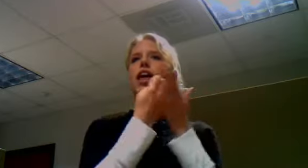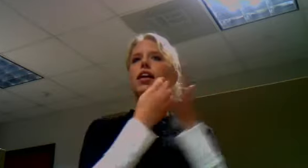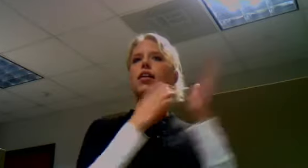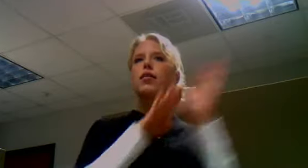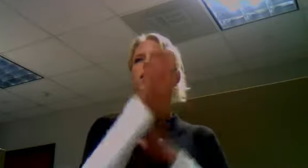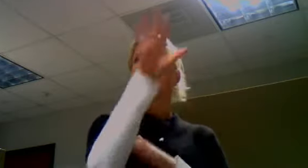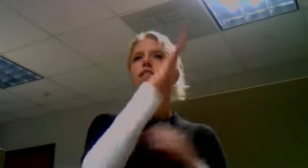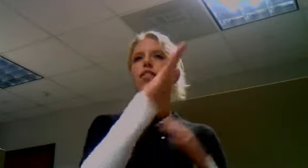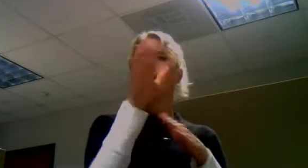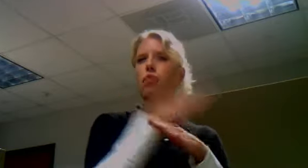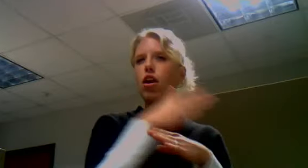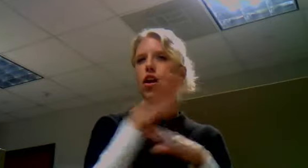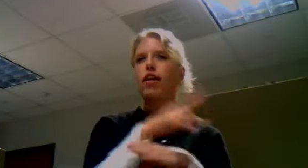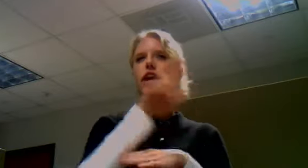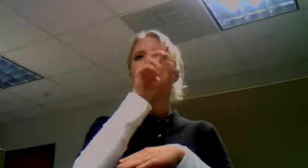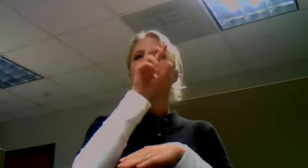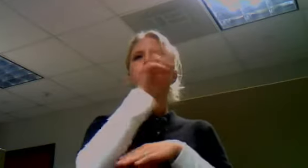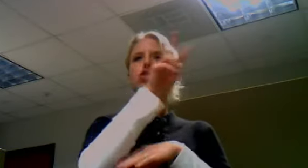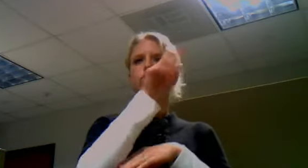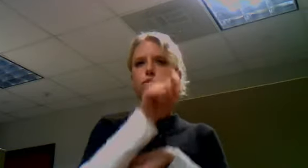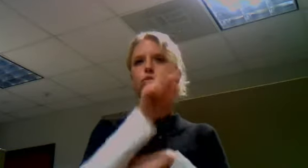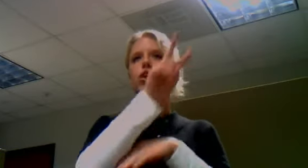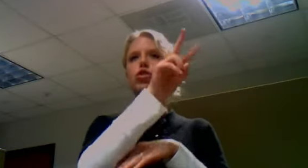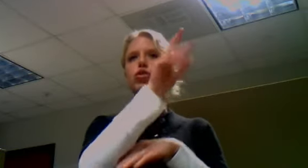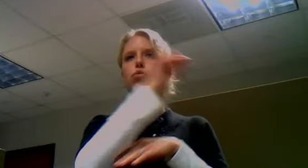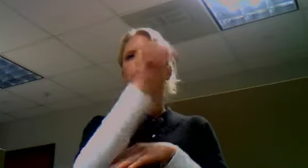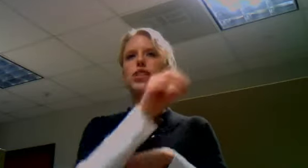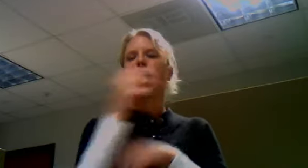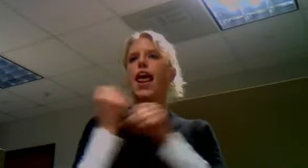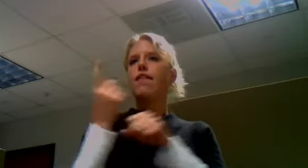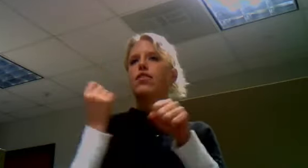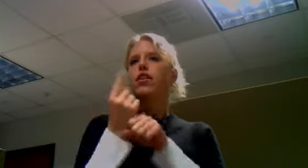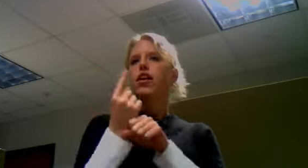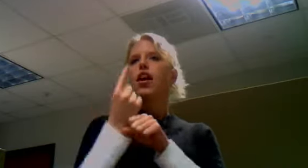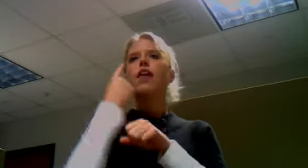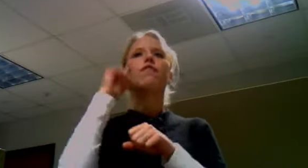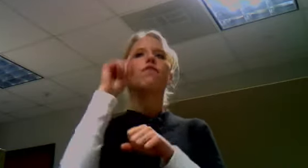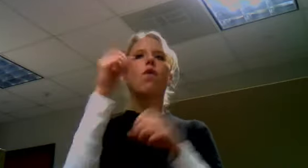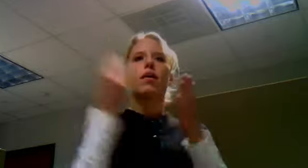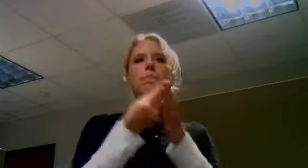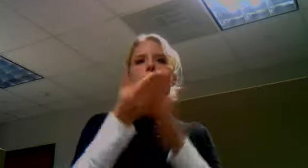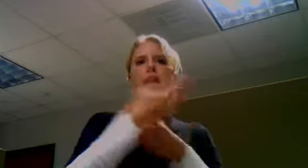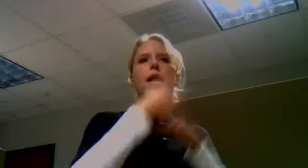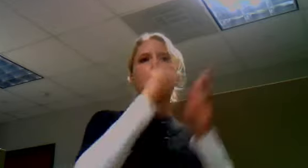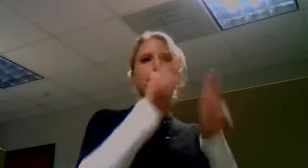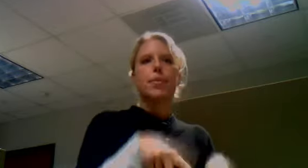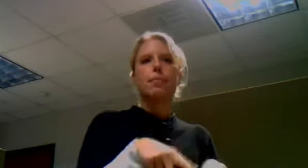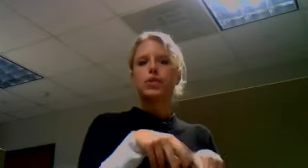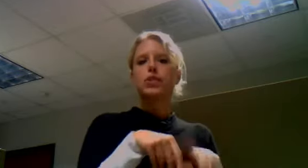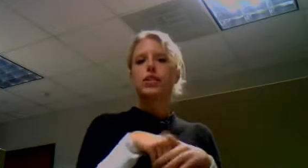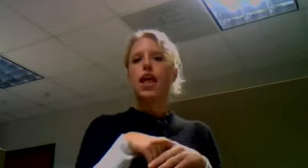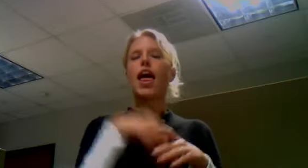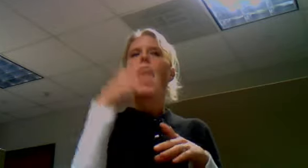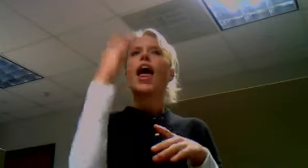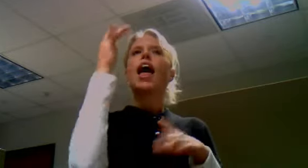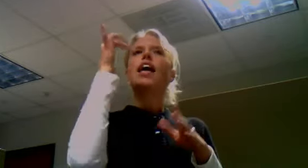about 2.2% every year in terms of per capita GDP. So that's when China was mad. The whole country